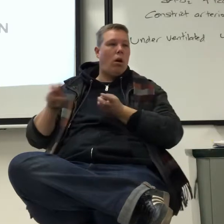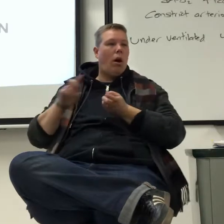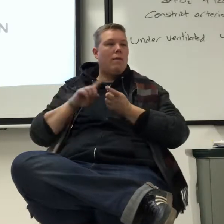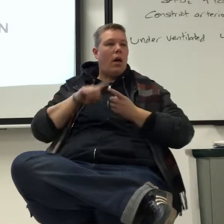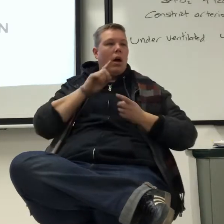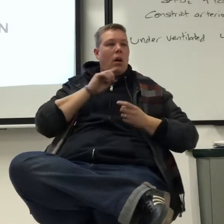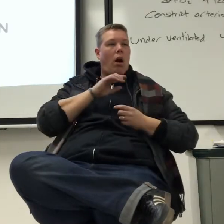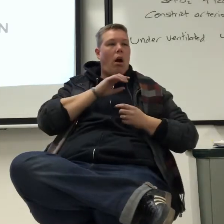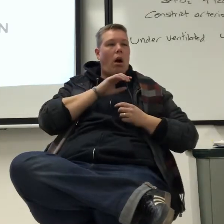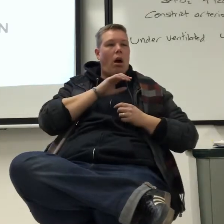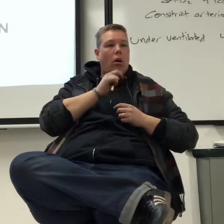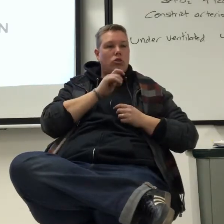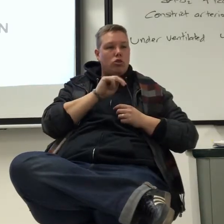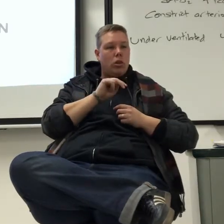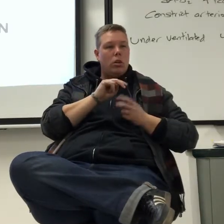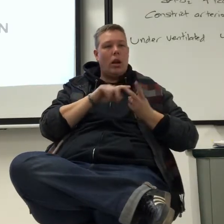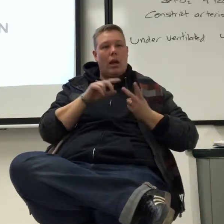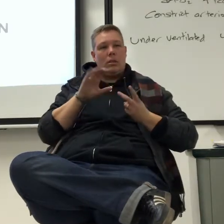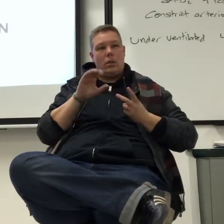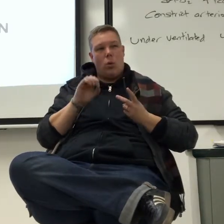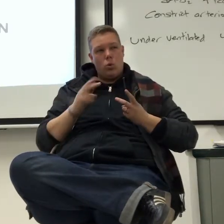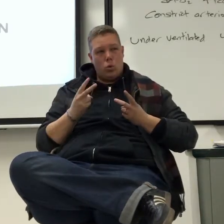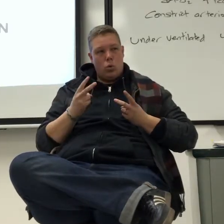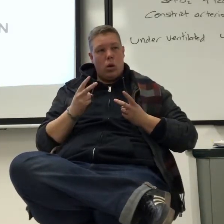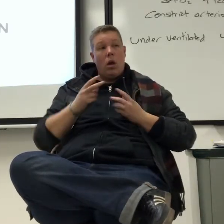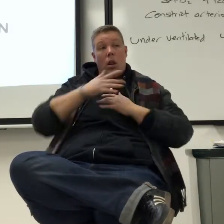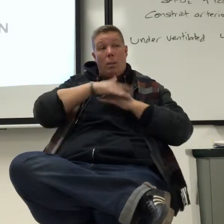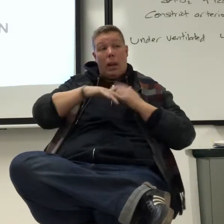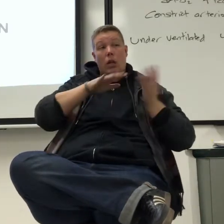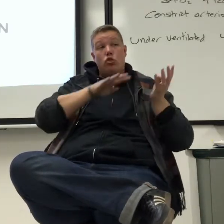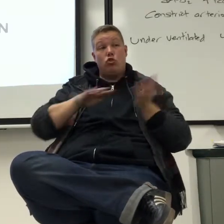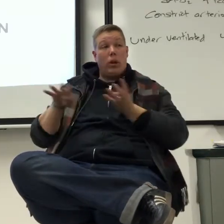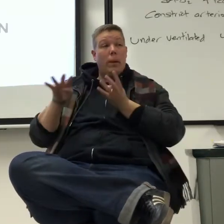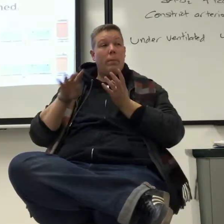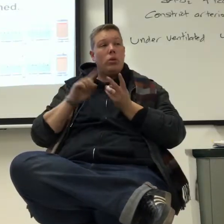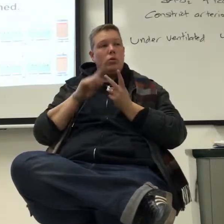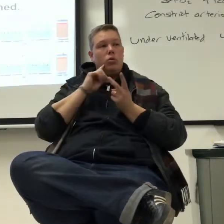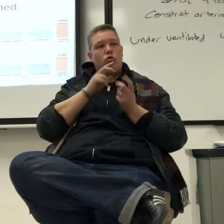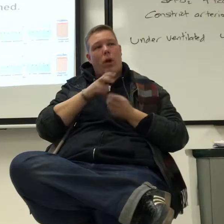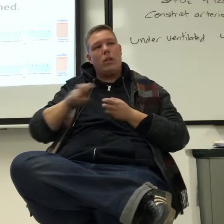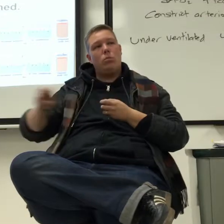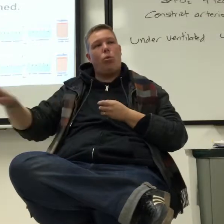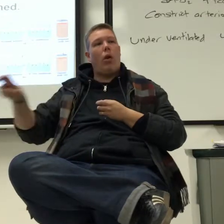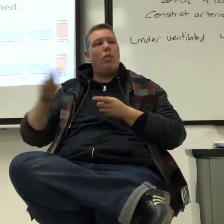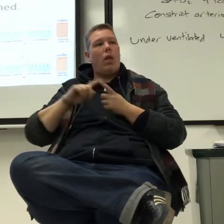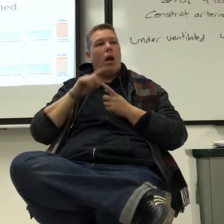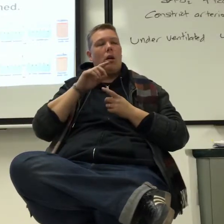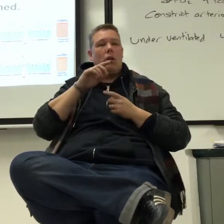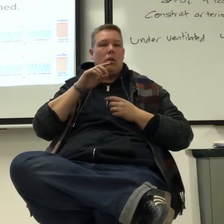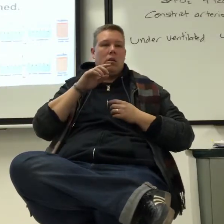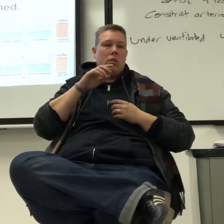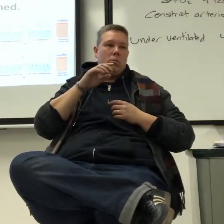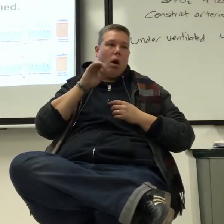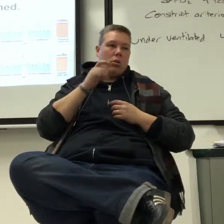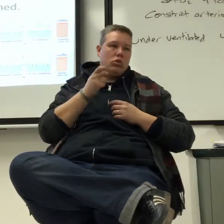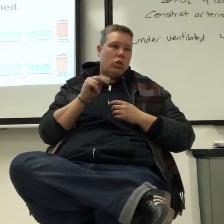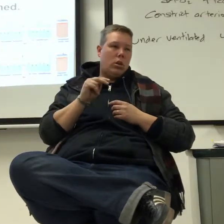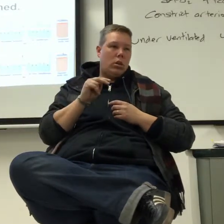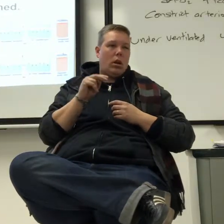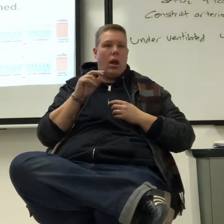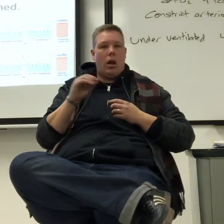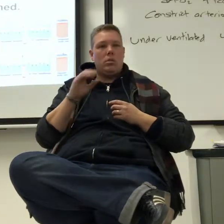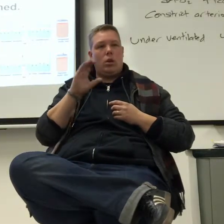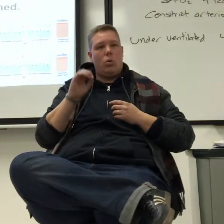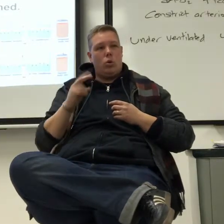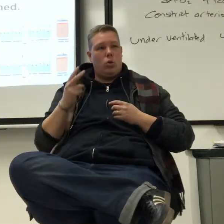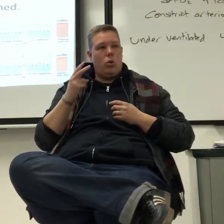next. You use the bloodstream to transport the blood gases over long distances, but how are they transported in the blood?